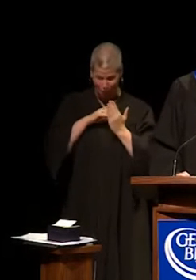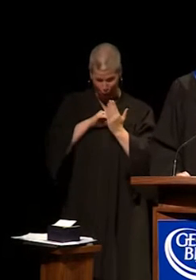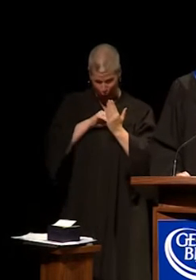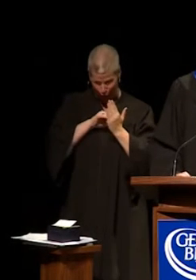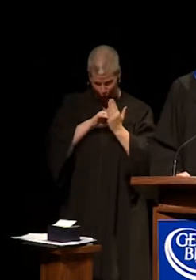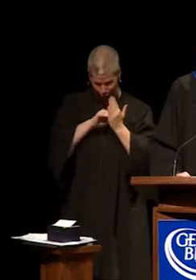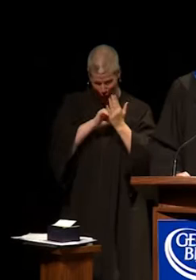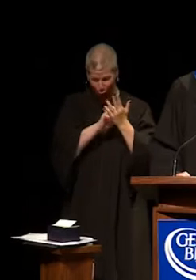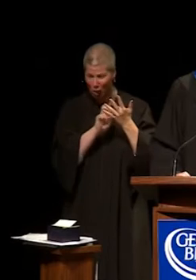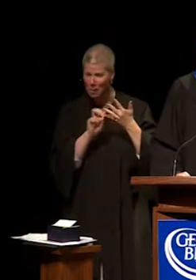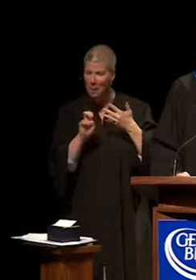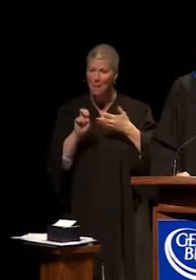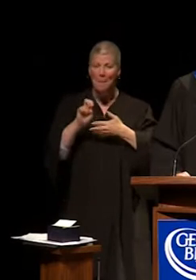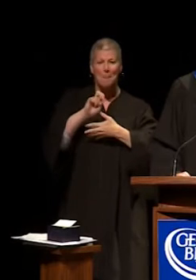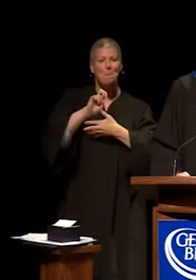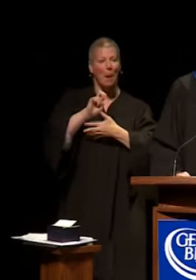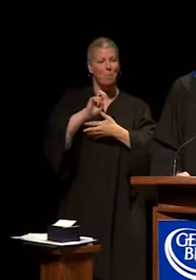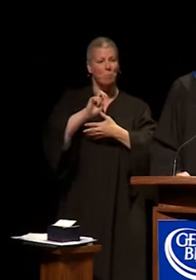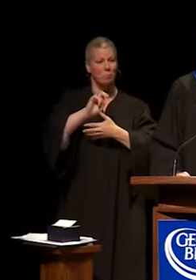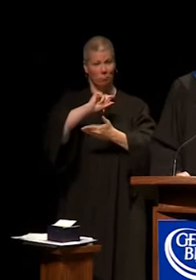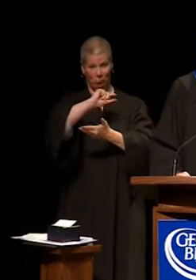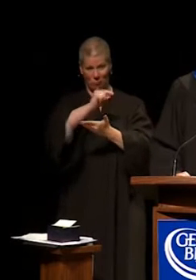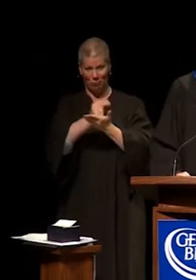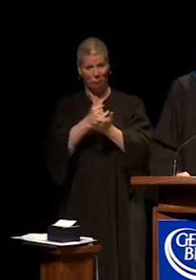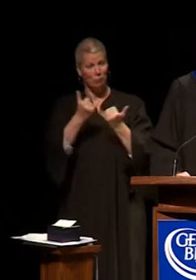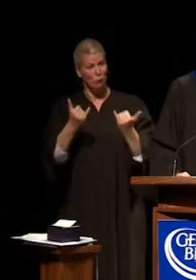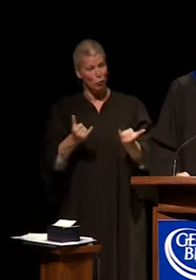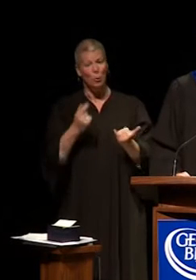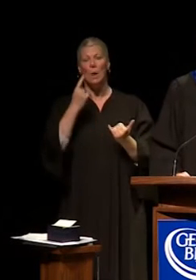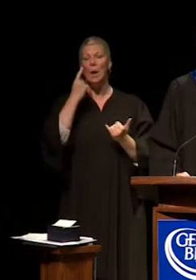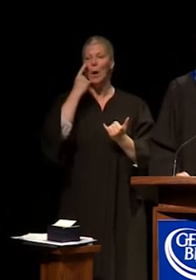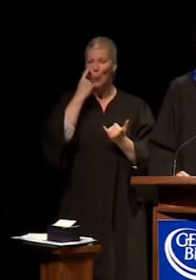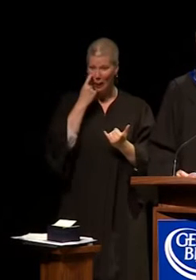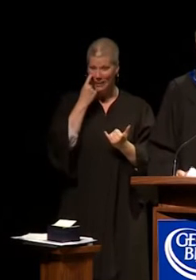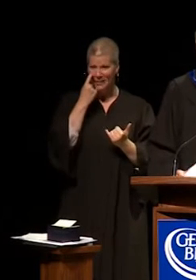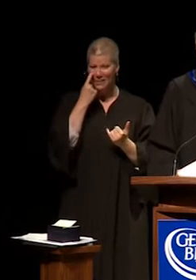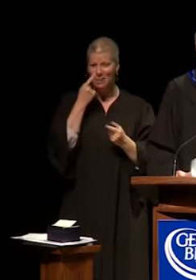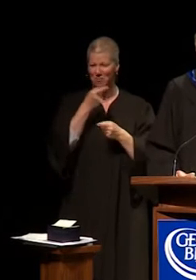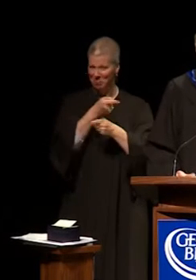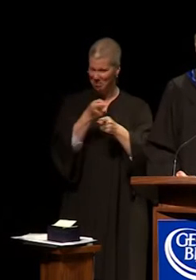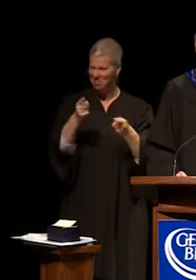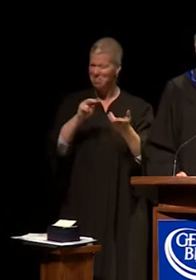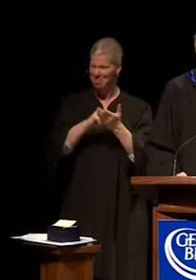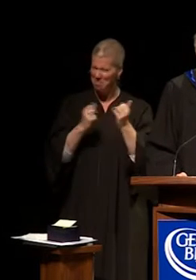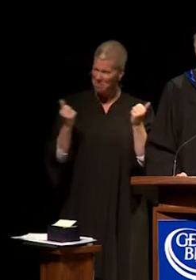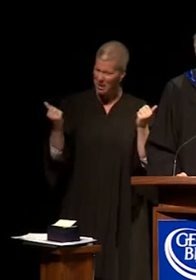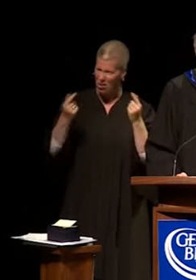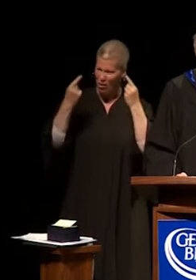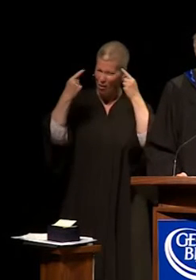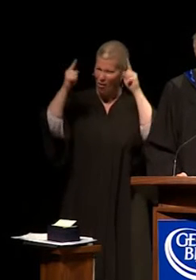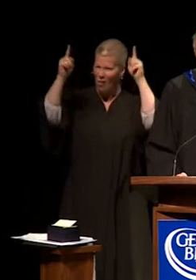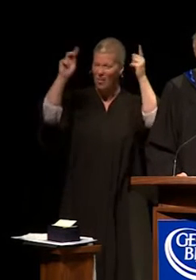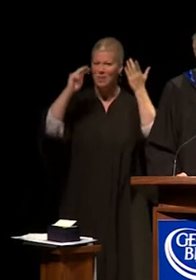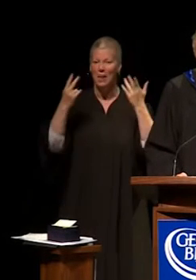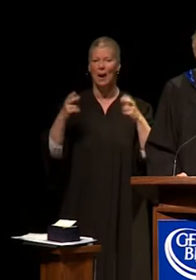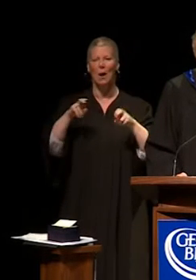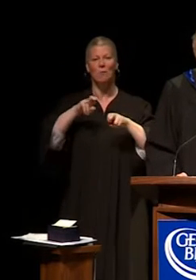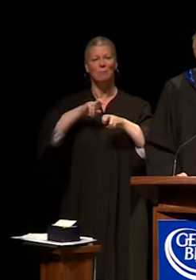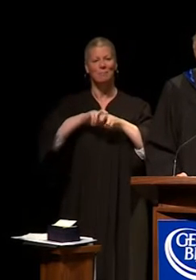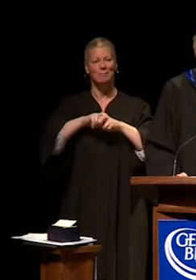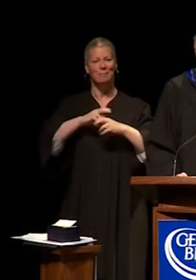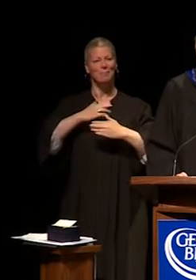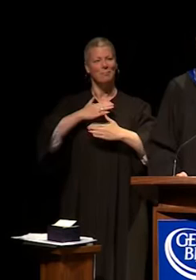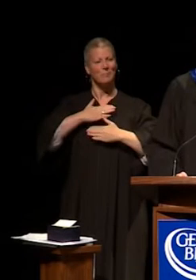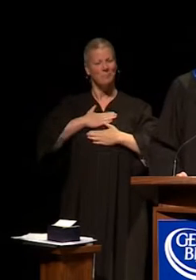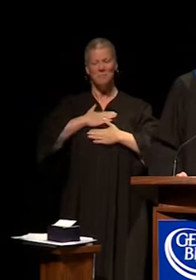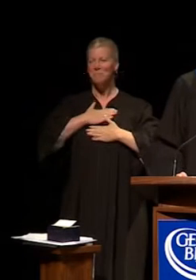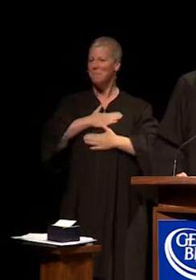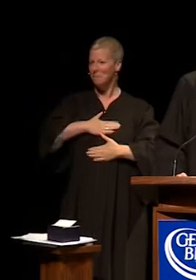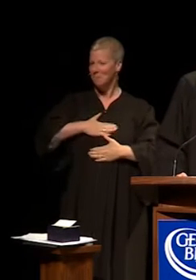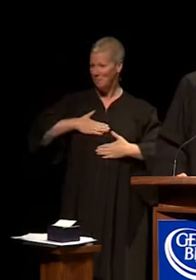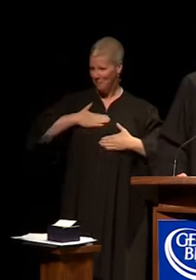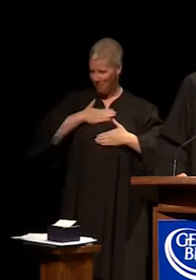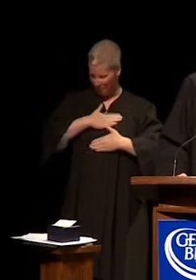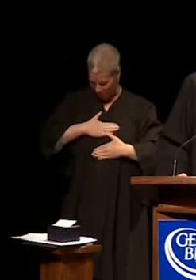verification that you are successful, you can relax and savor the moment. Hopefully,